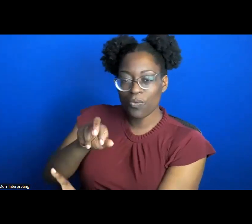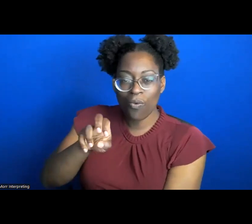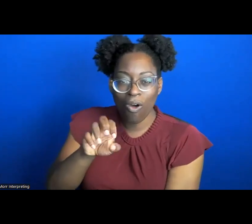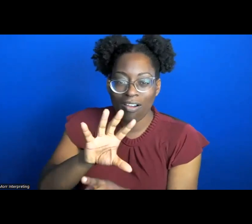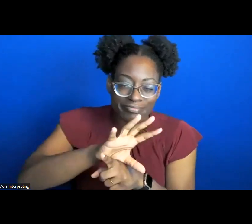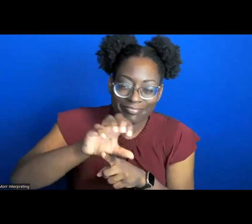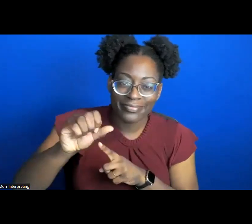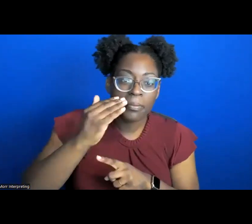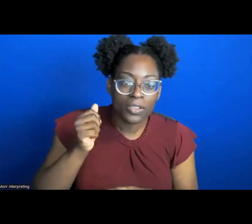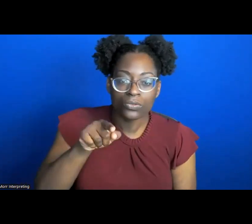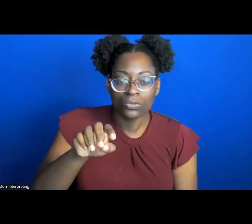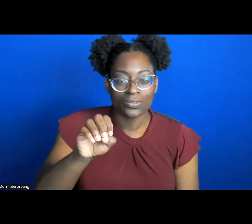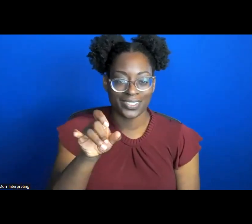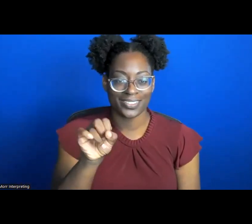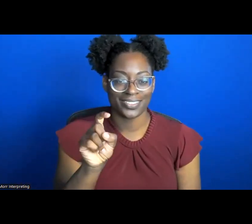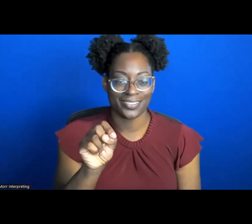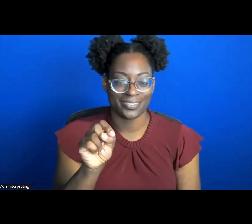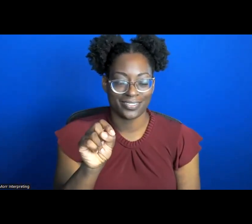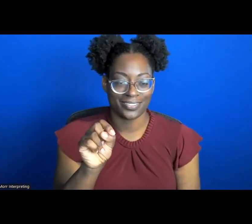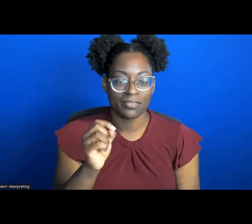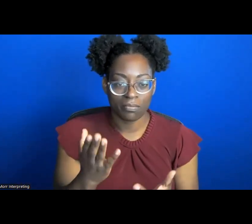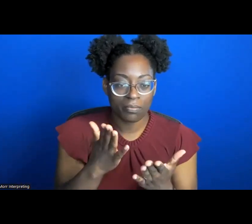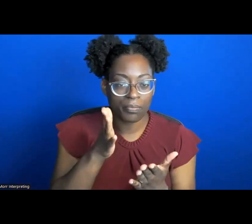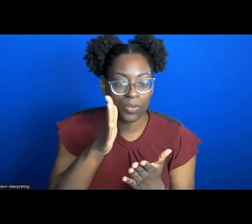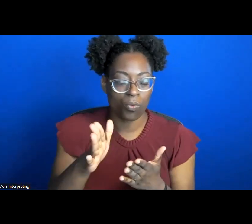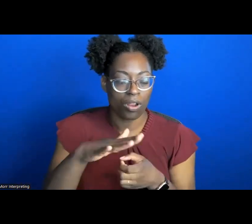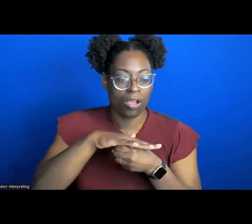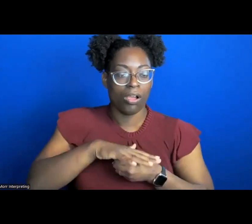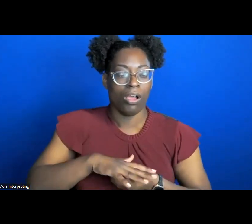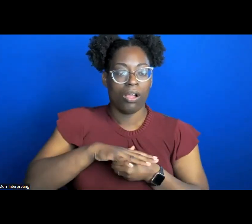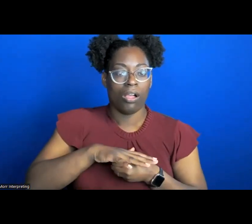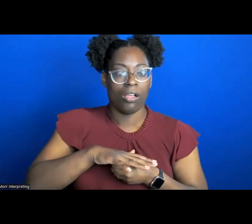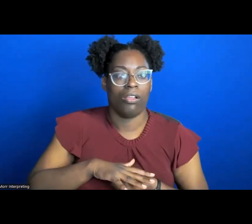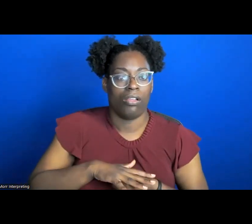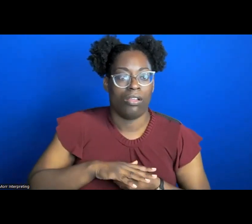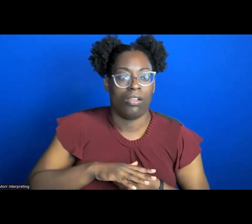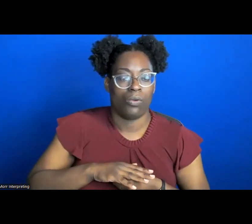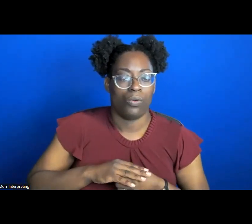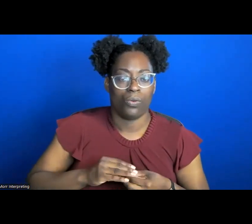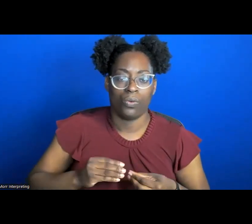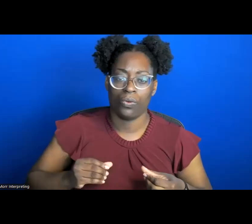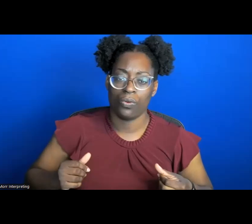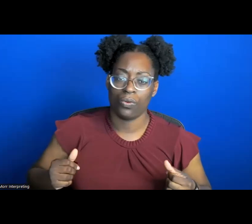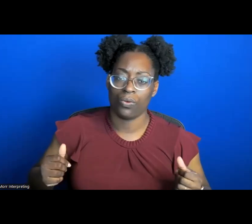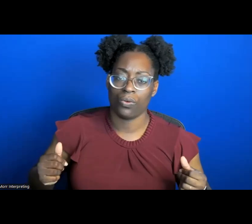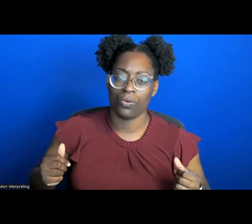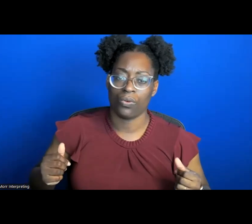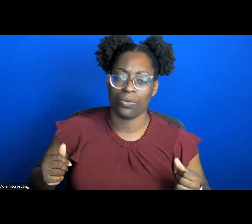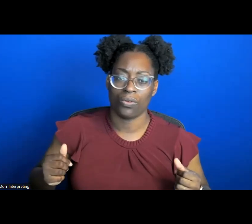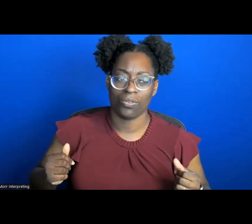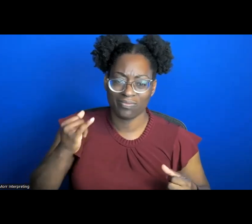How much pressure would that have relieved for us as children, as adults? What would that have done for our